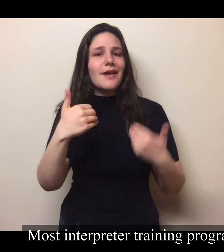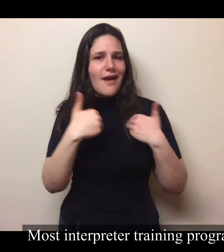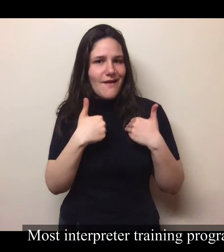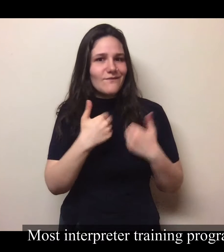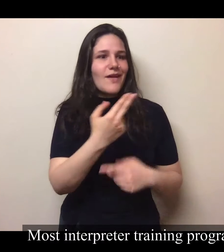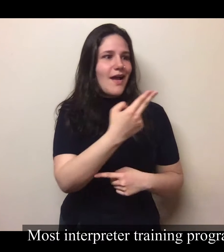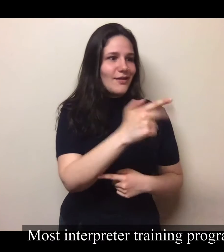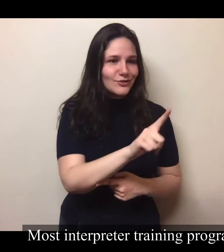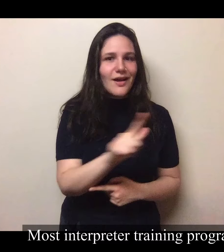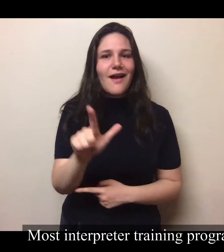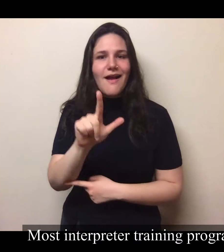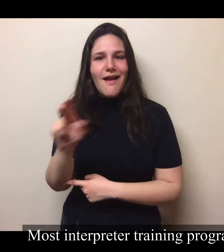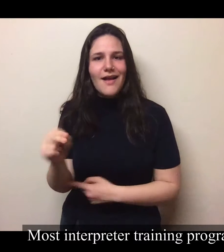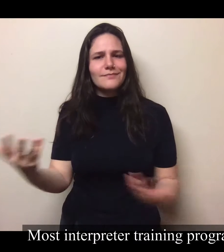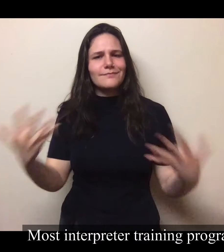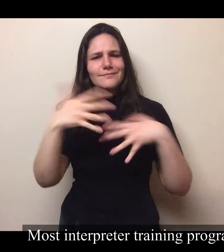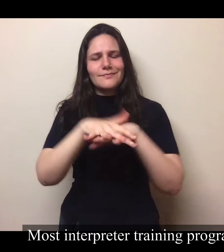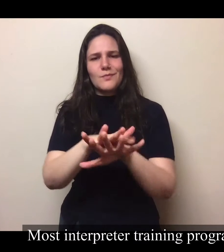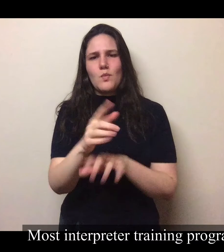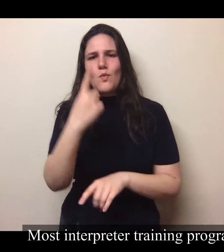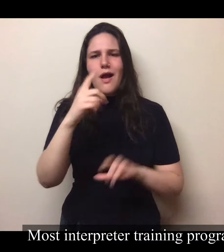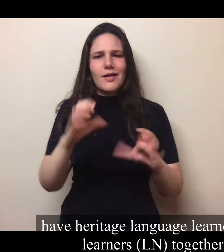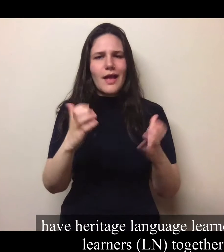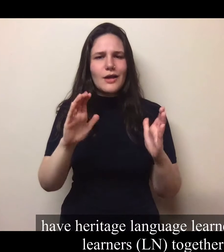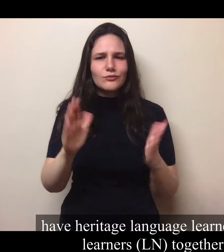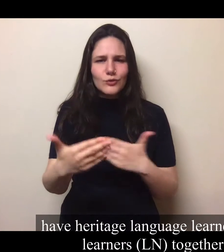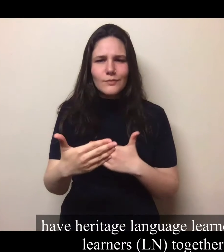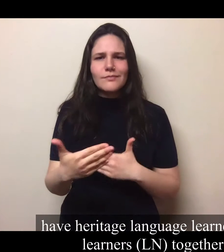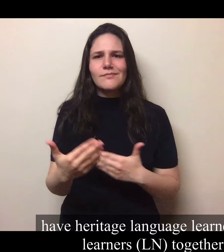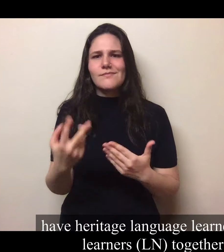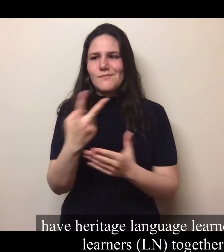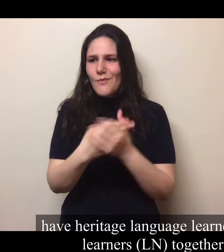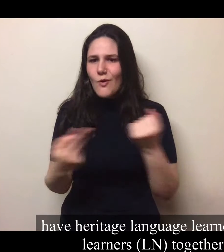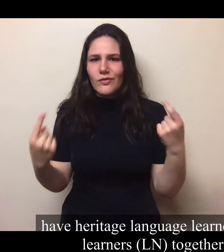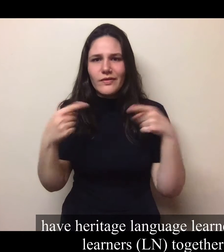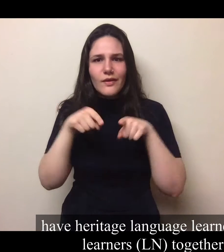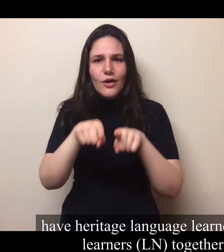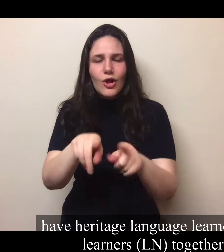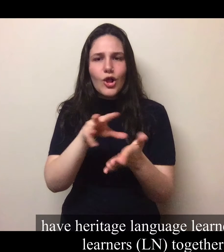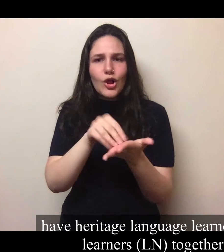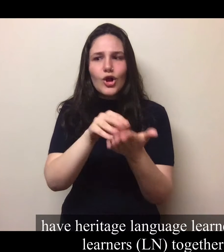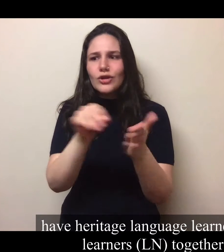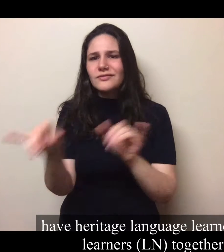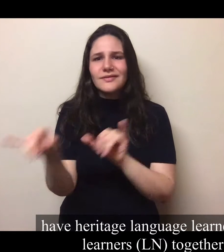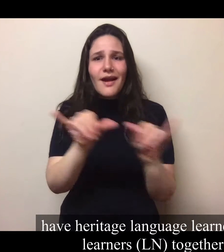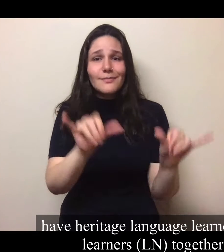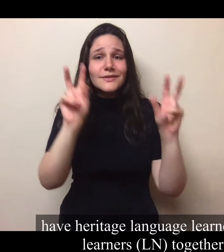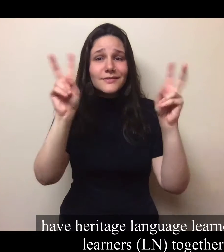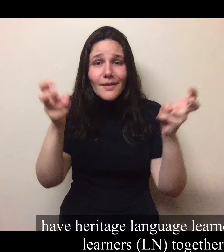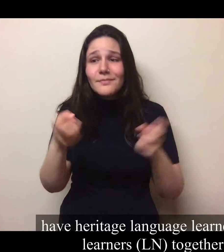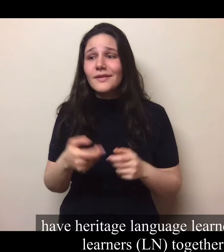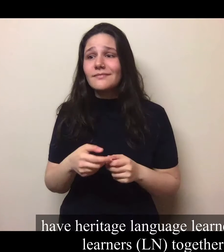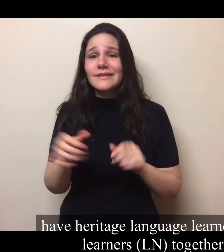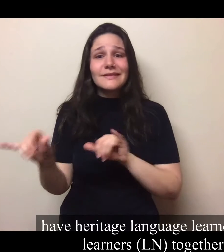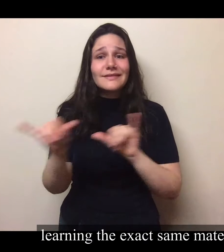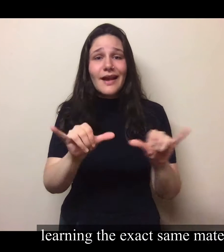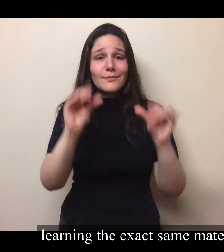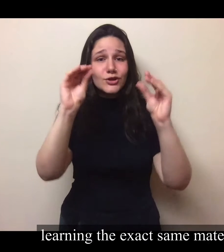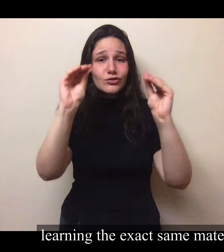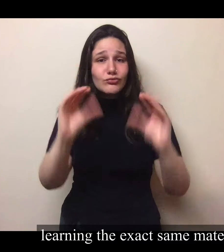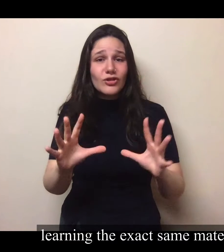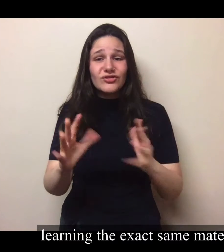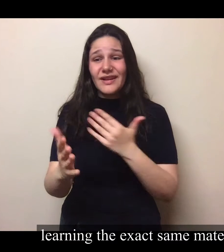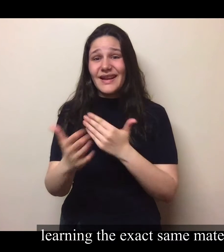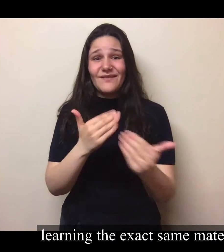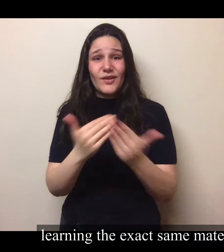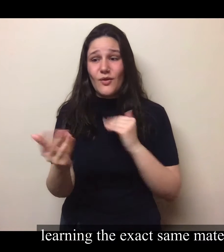Most interpreter training programs all around the United States have heritage language learners and second language learners together in the same classroom, learning